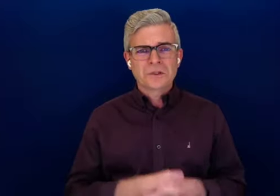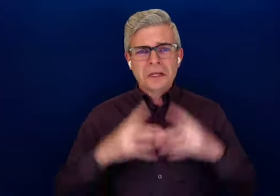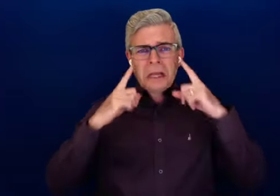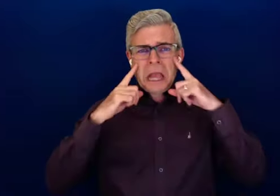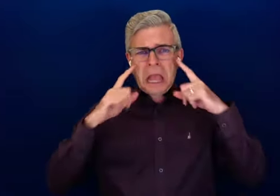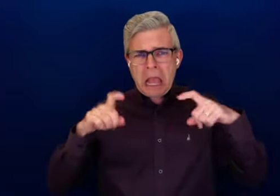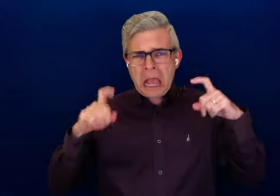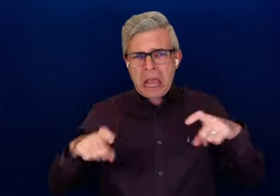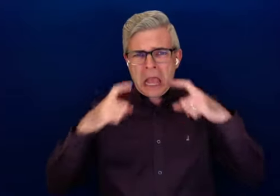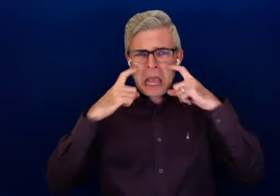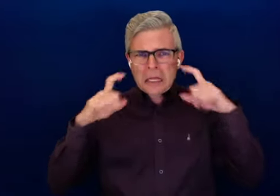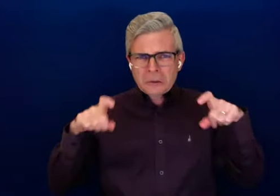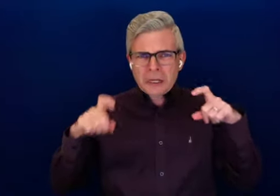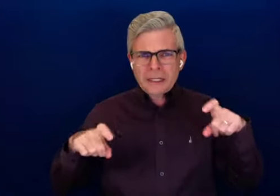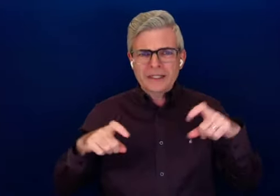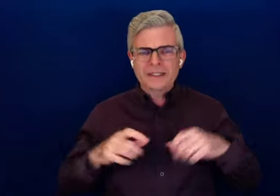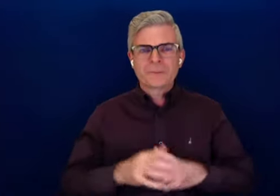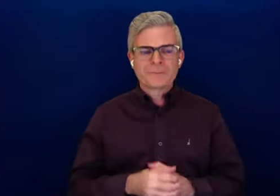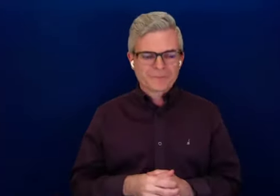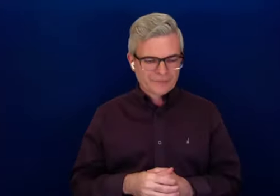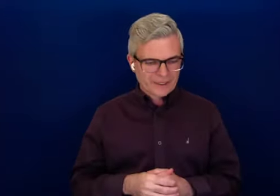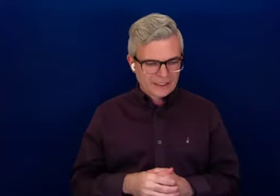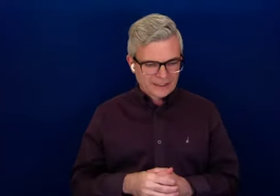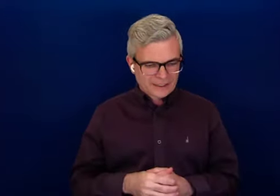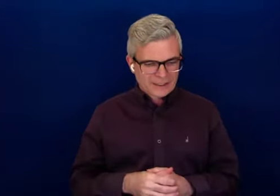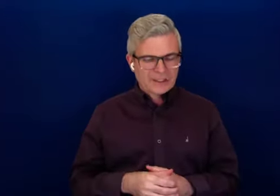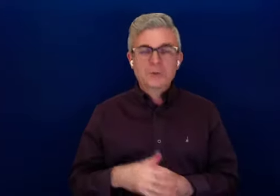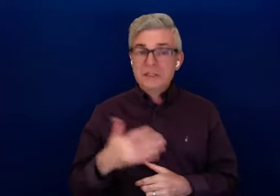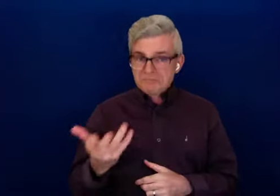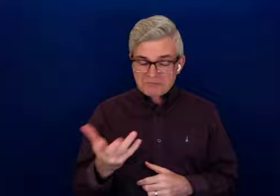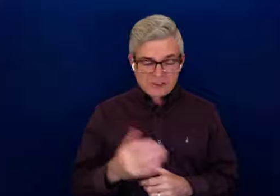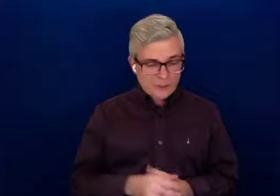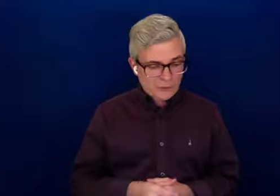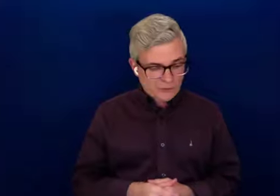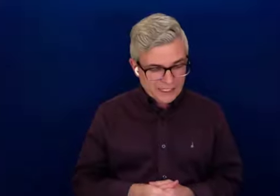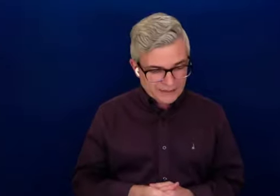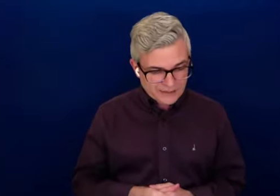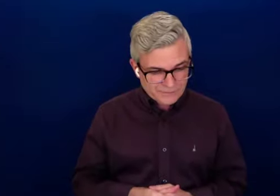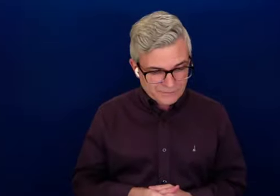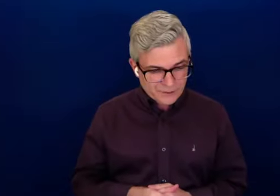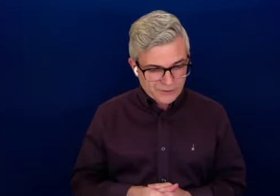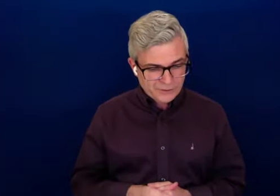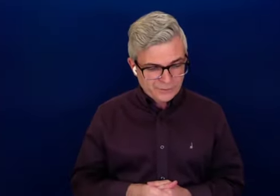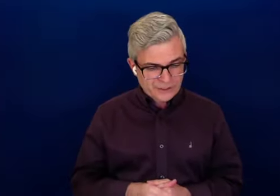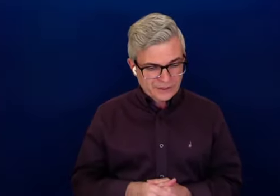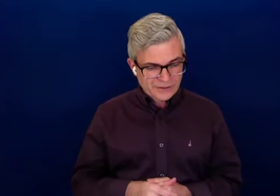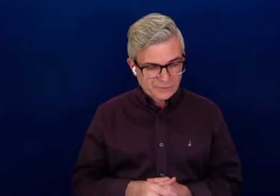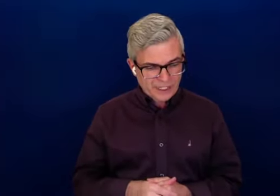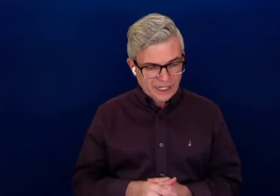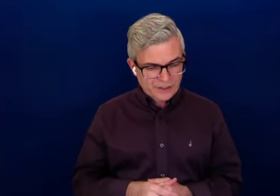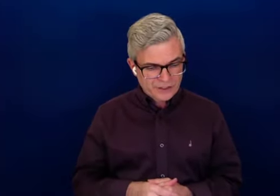or crying. Okay, so those are feelings and